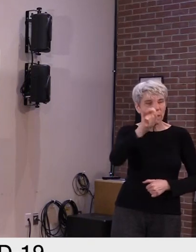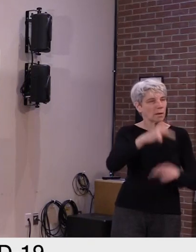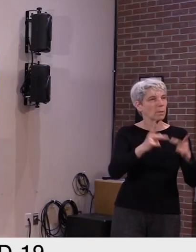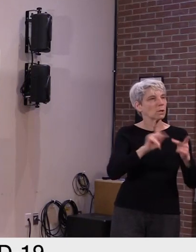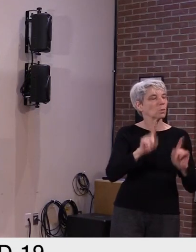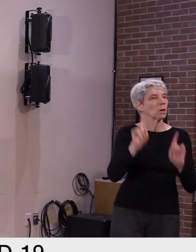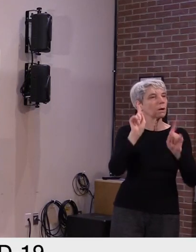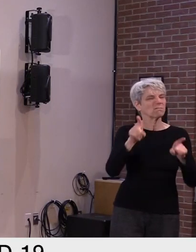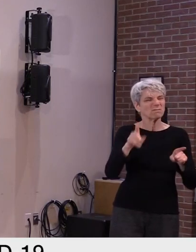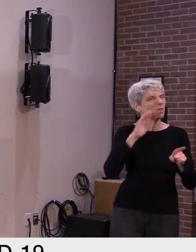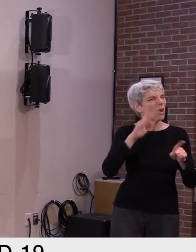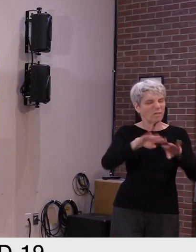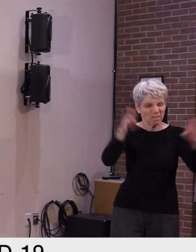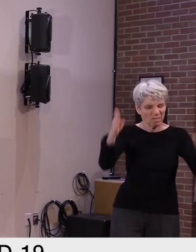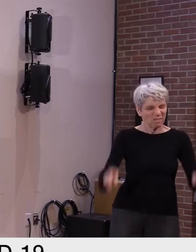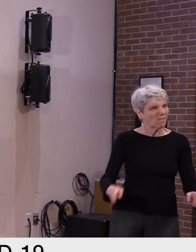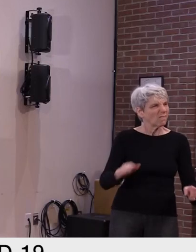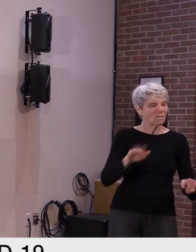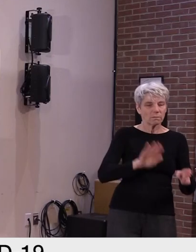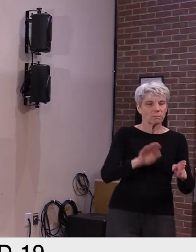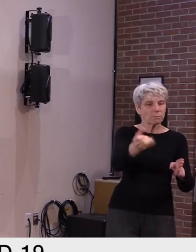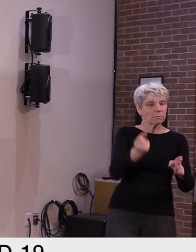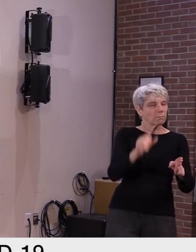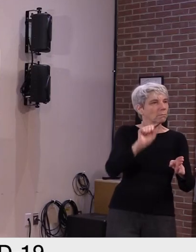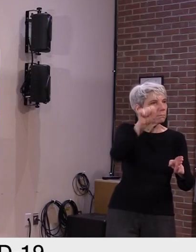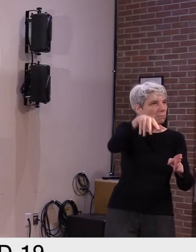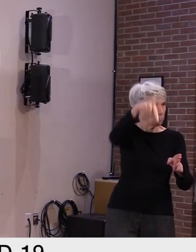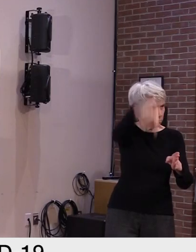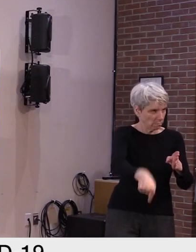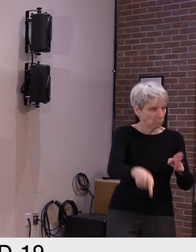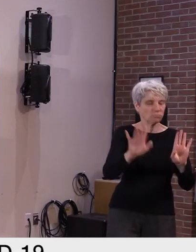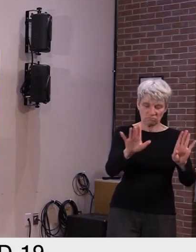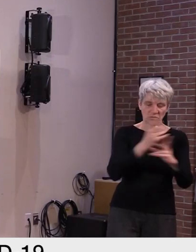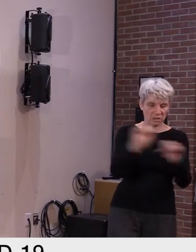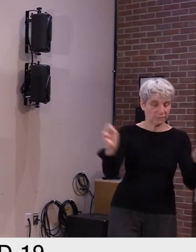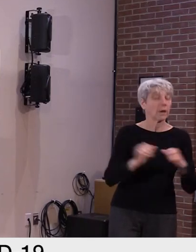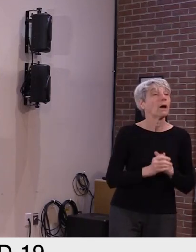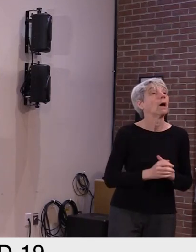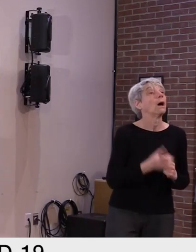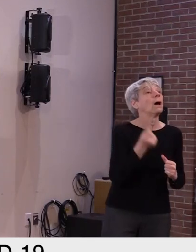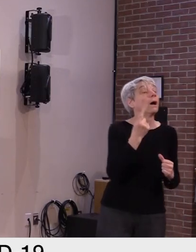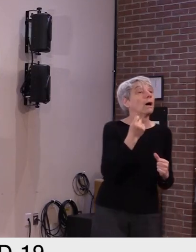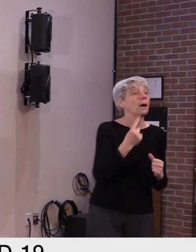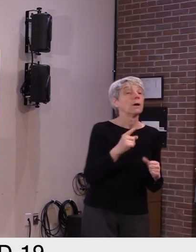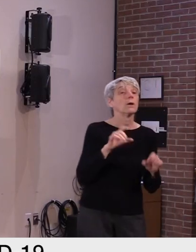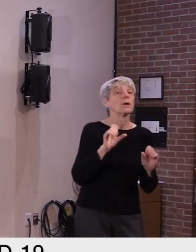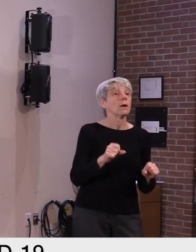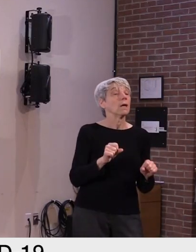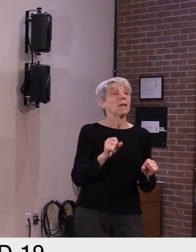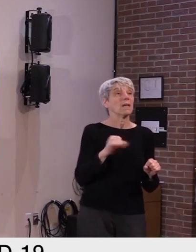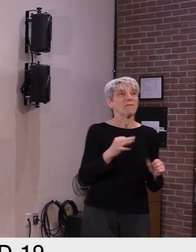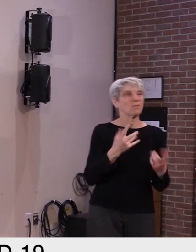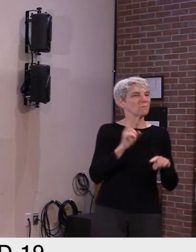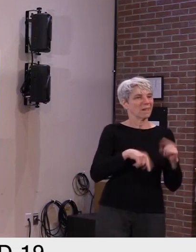drug disposal sites in Vermont are permanent. Or you can request a free mailback envelope from the health